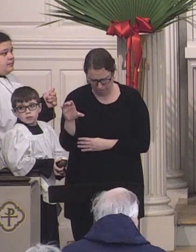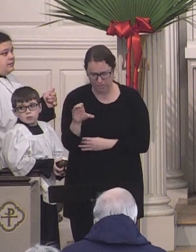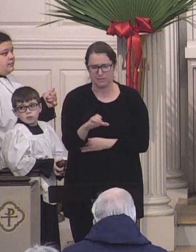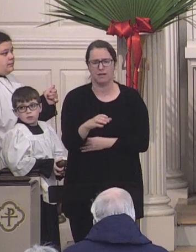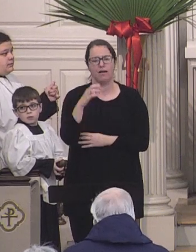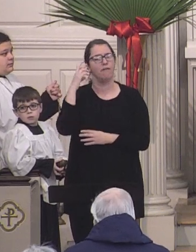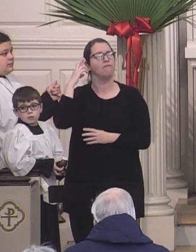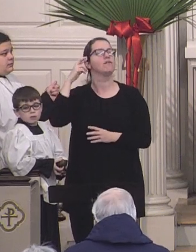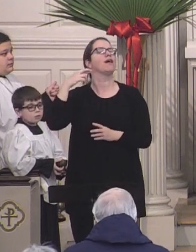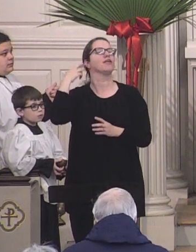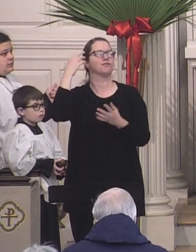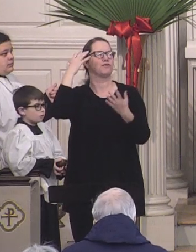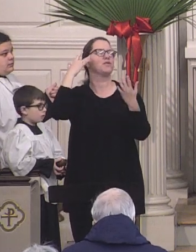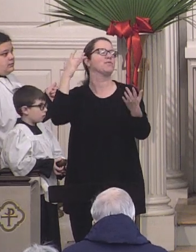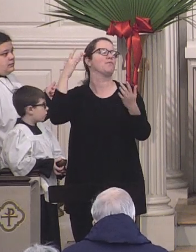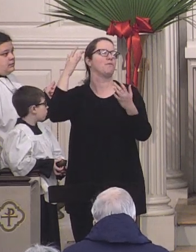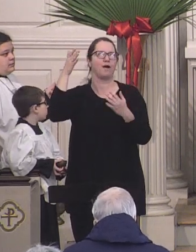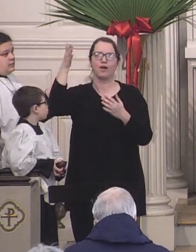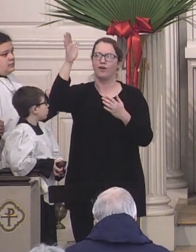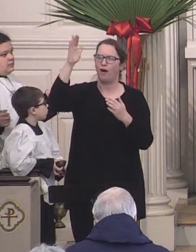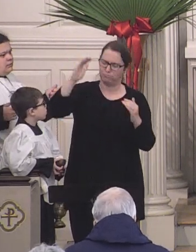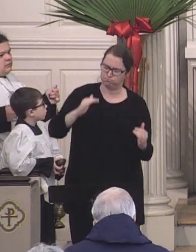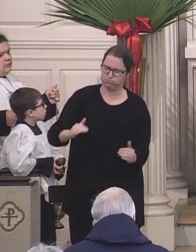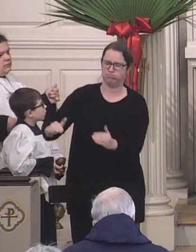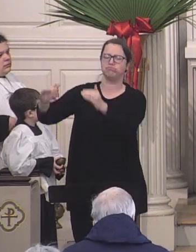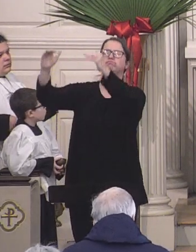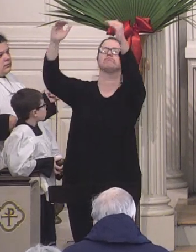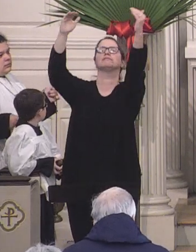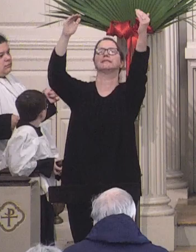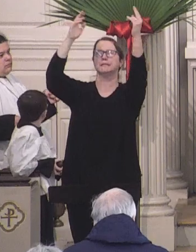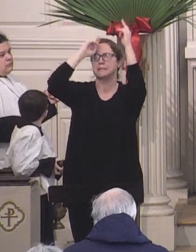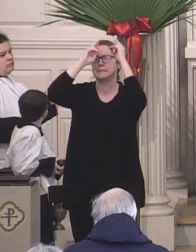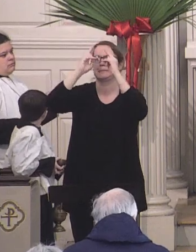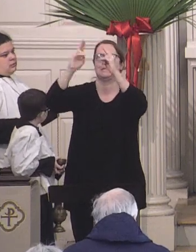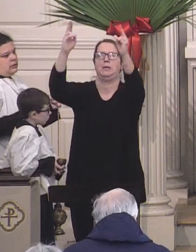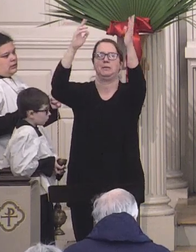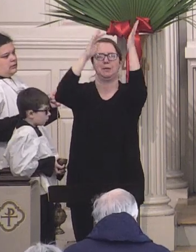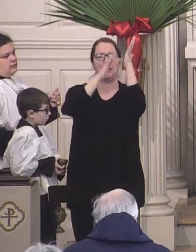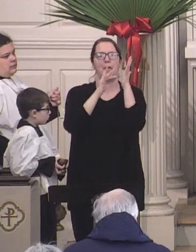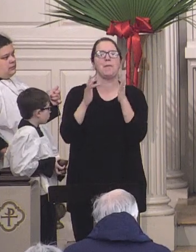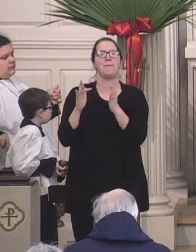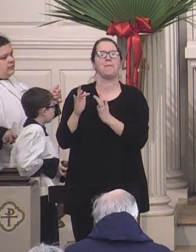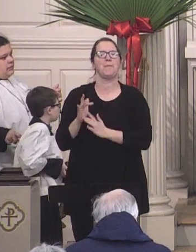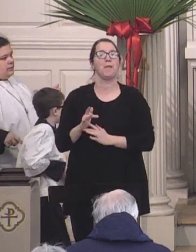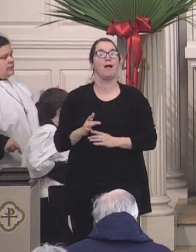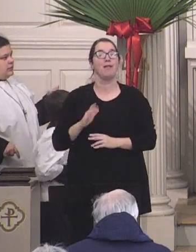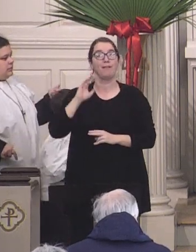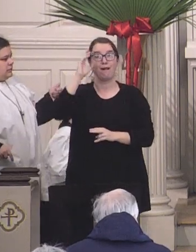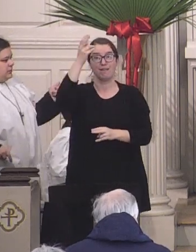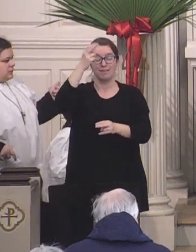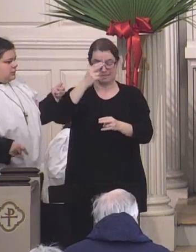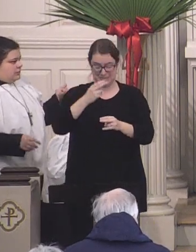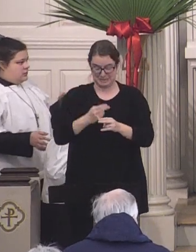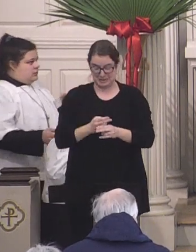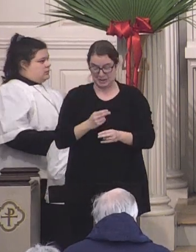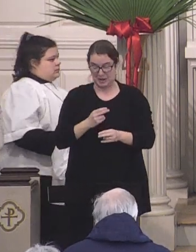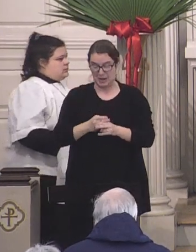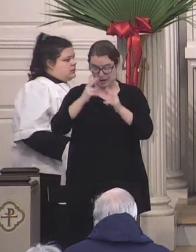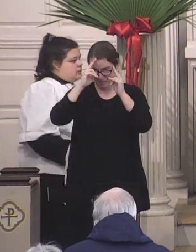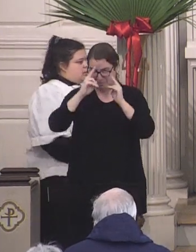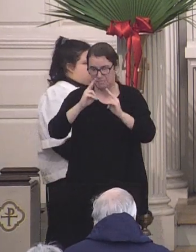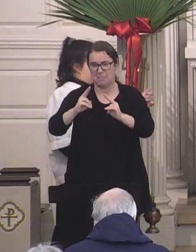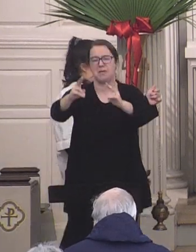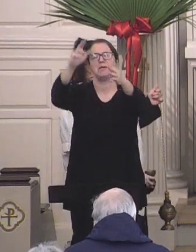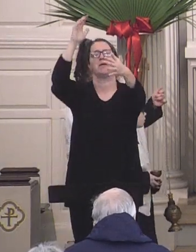cross. Because of this, God greatly exalted him and bestowed on him